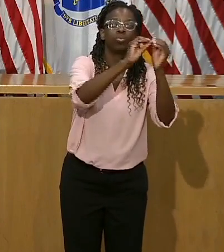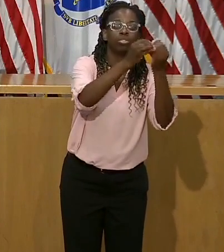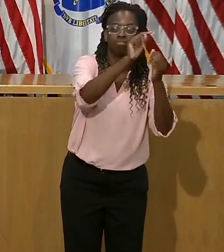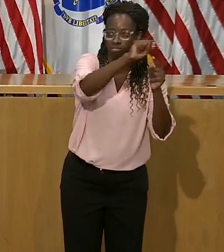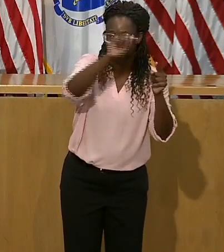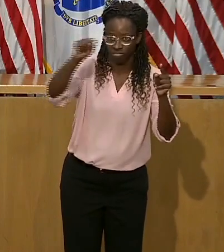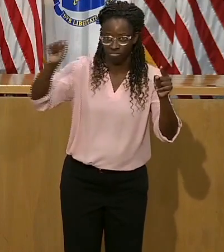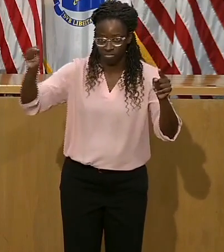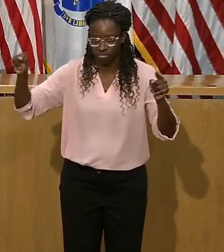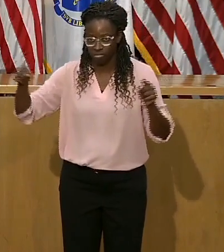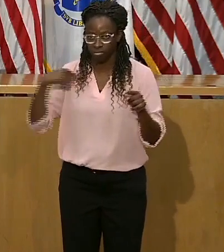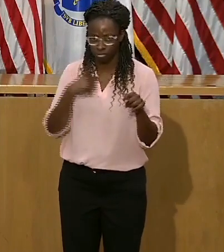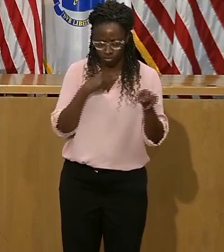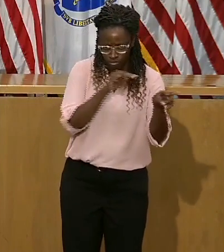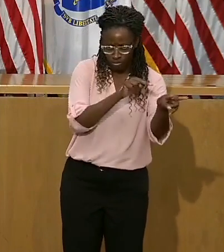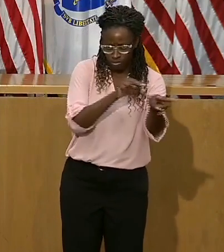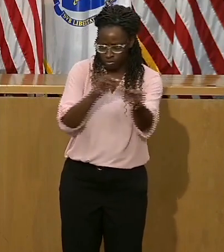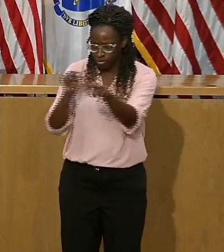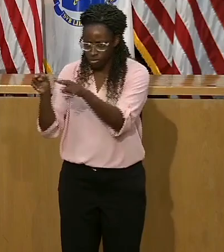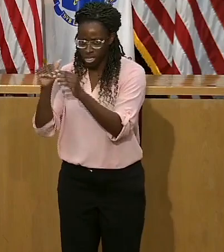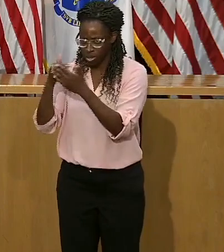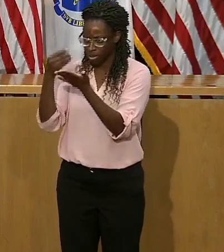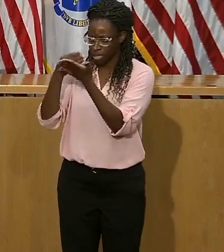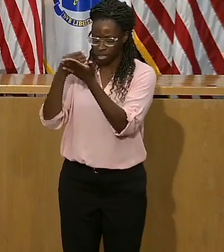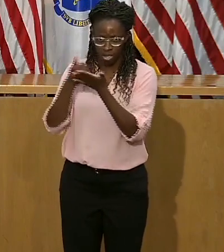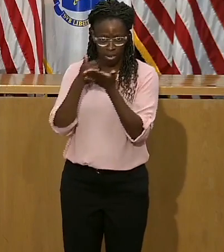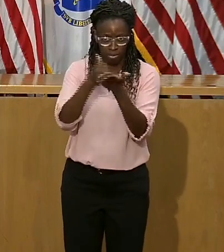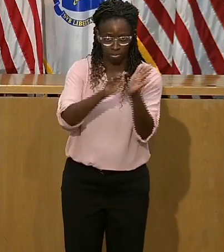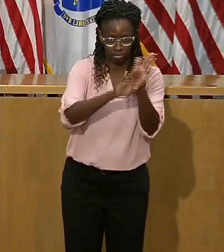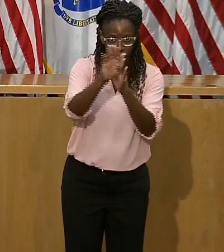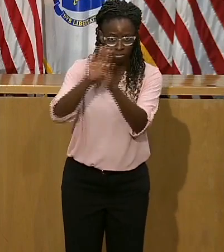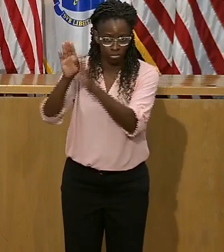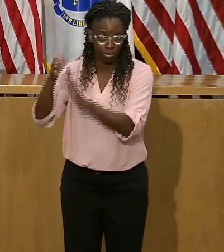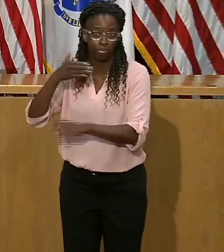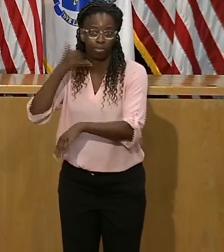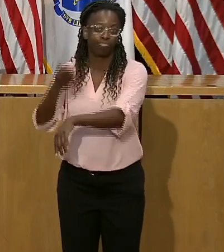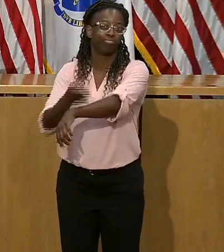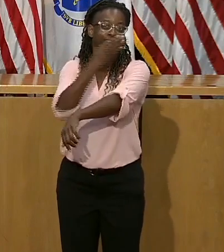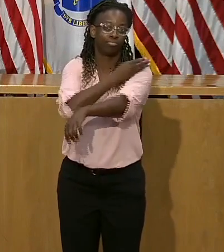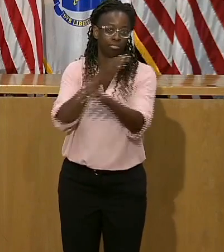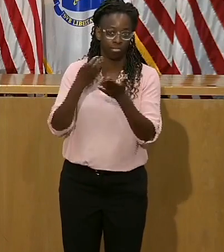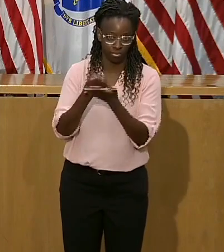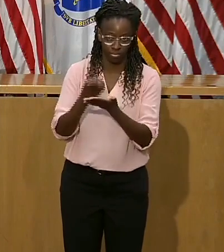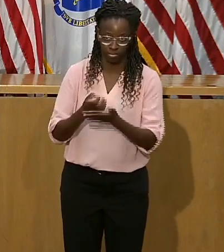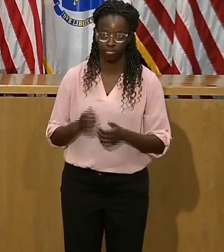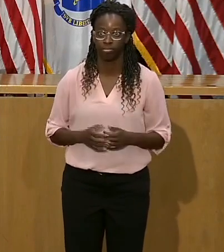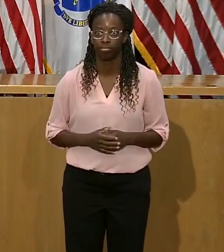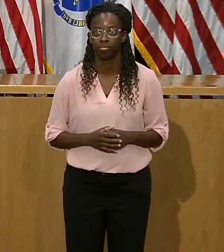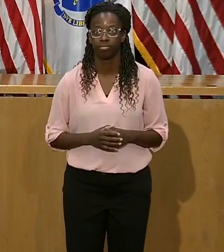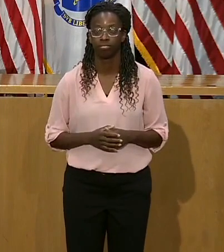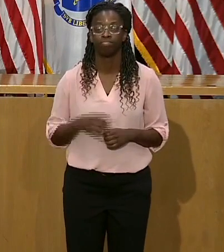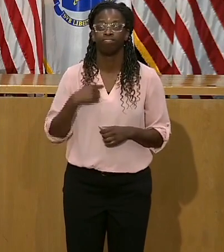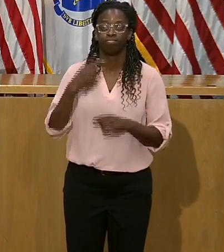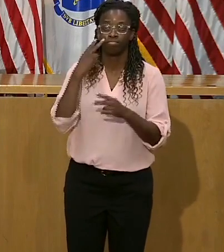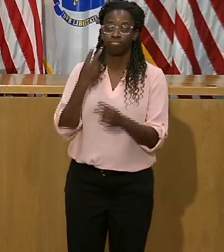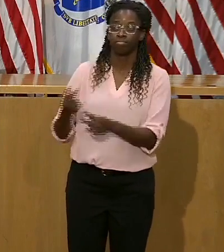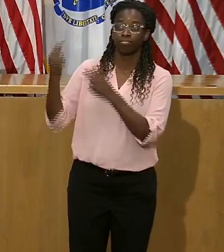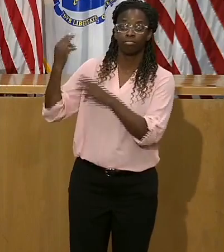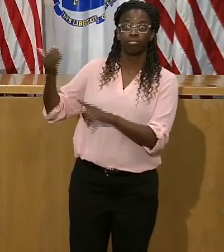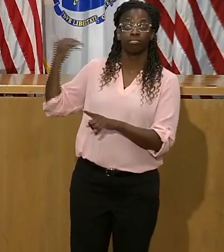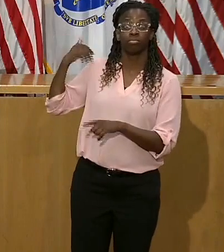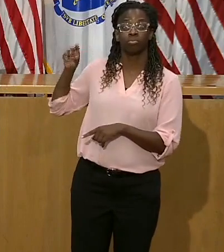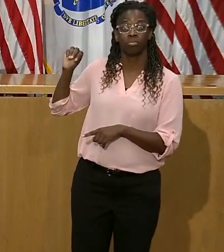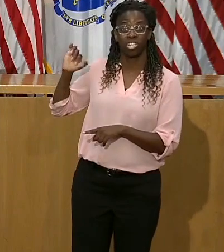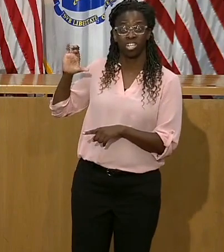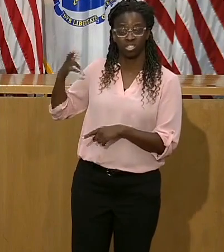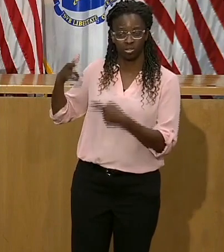of the Coalition for an Equitable Economy. Since the COVID-19 emergency began in March, CDCs have stepped up in countless